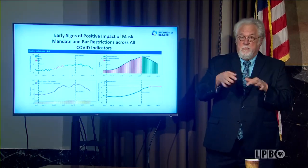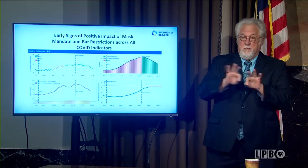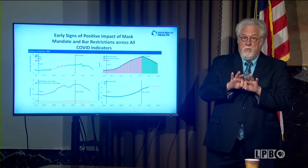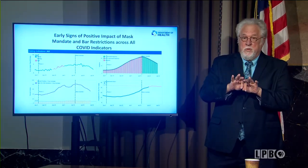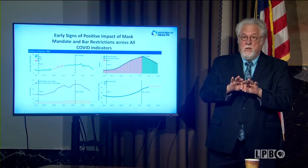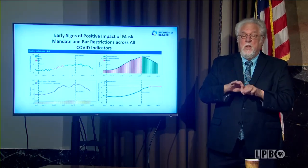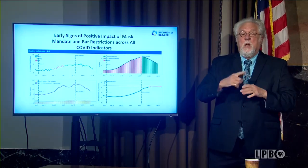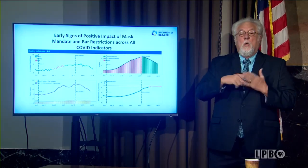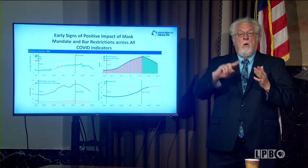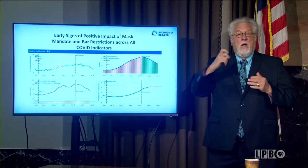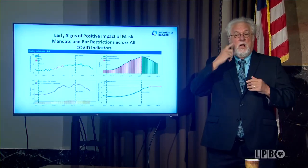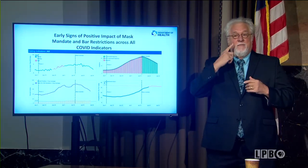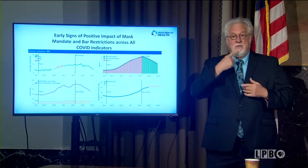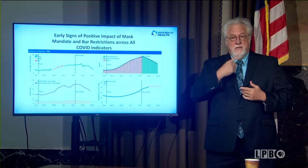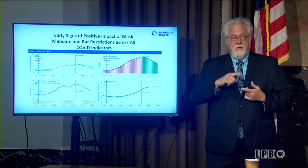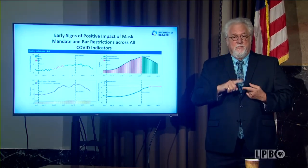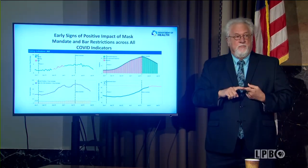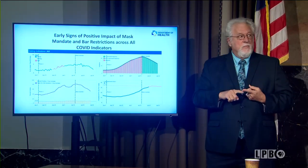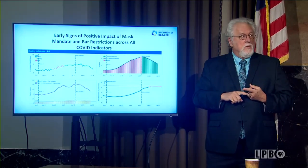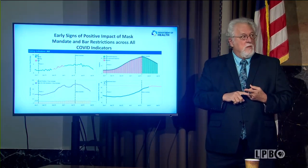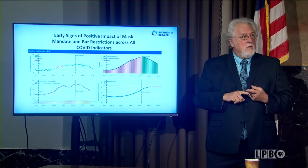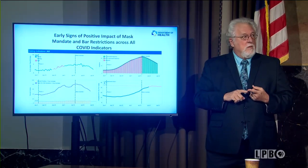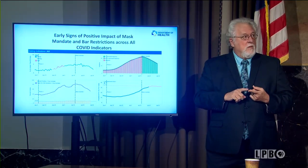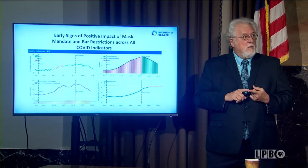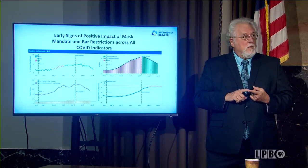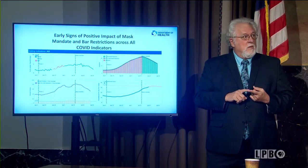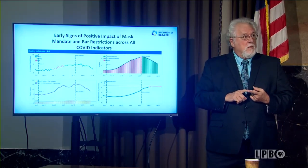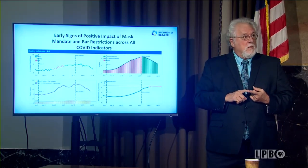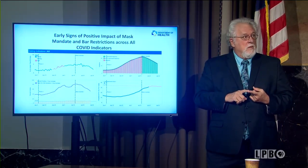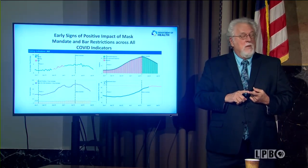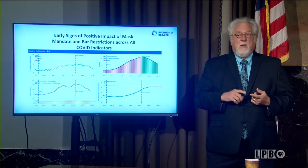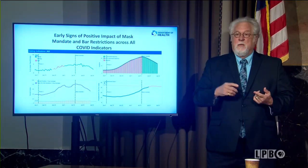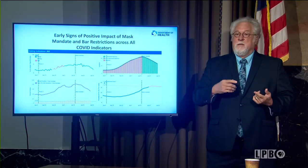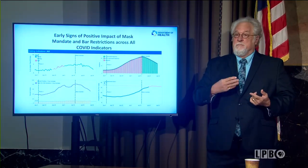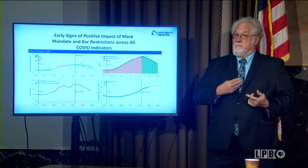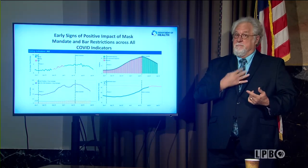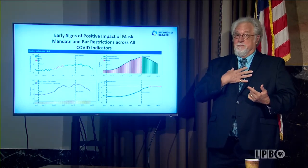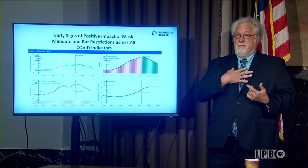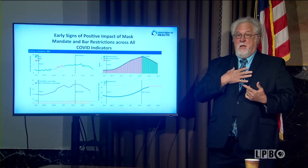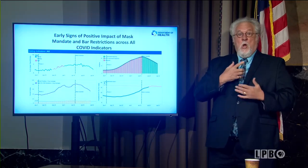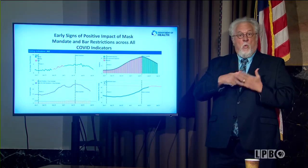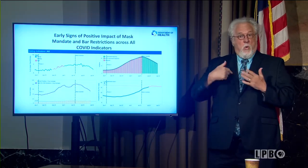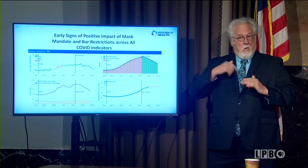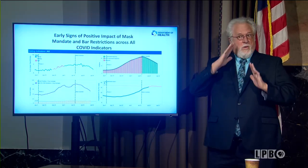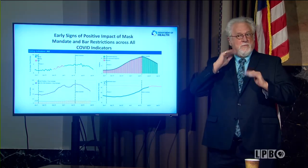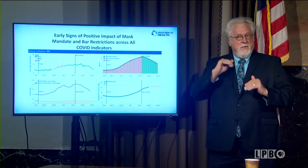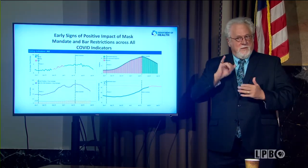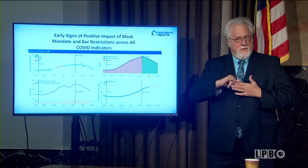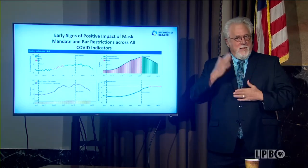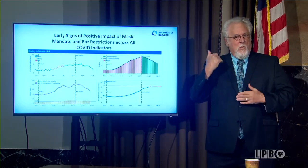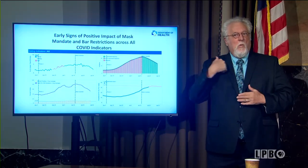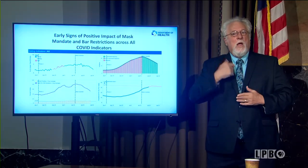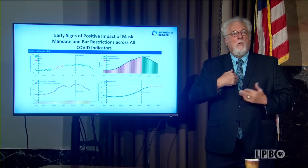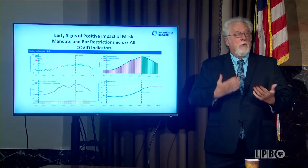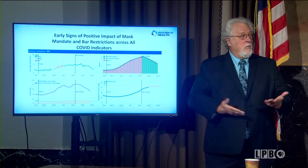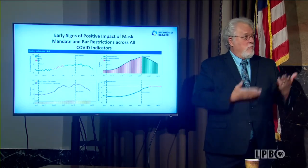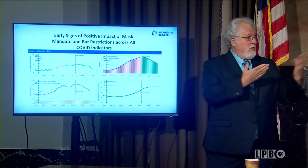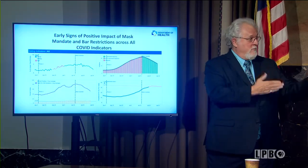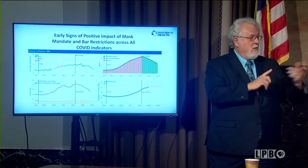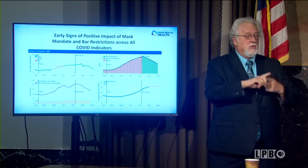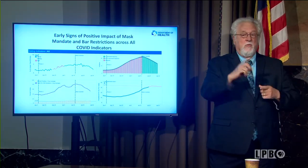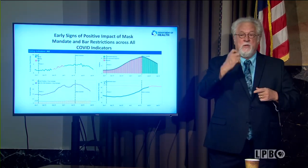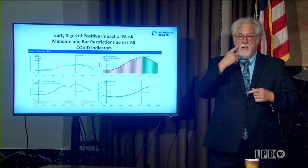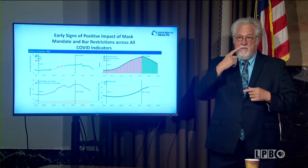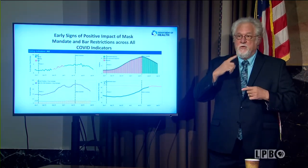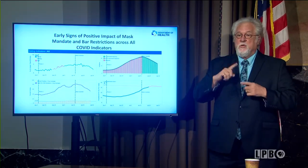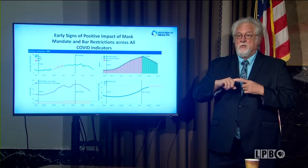is what the governor emphasized. That is very heartening. It's what we'd expected. That's why we made the recommendations to the governor to